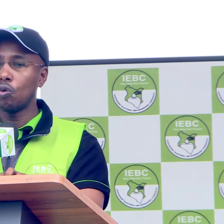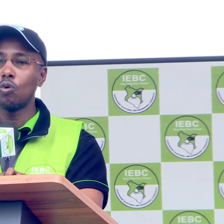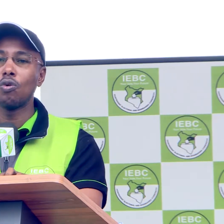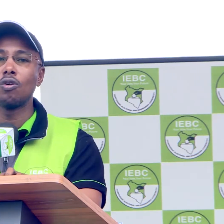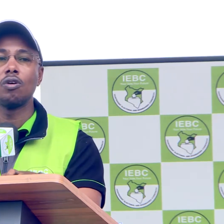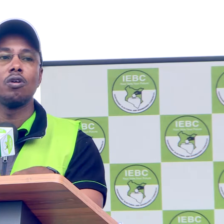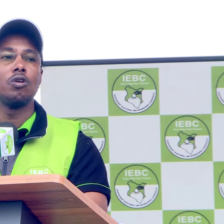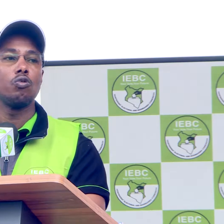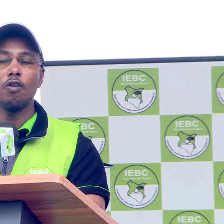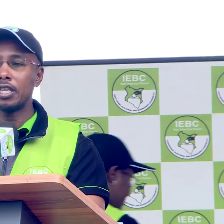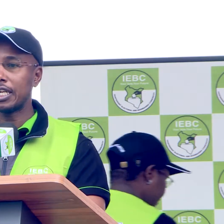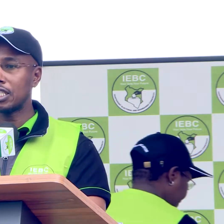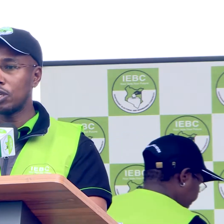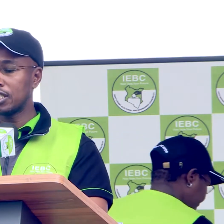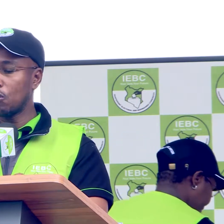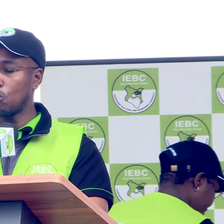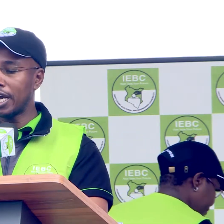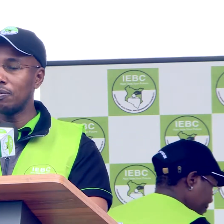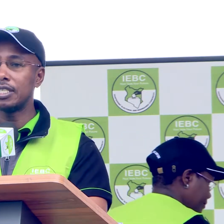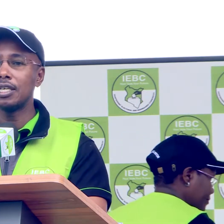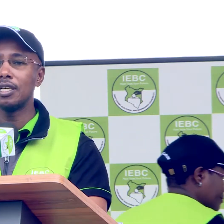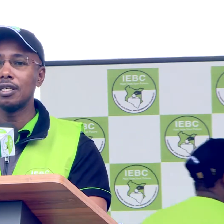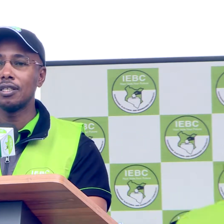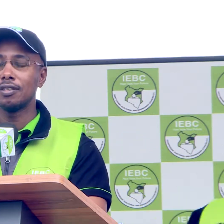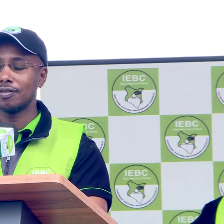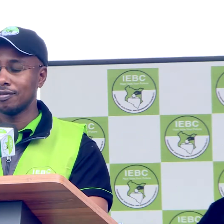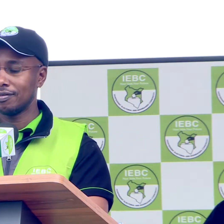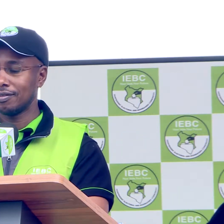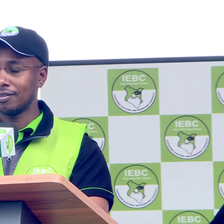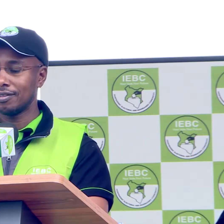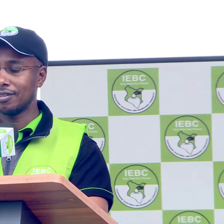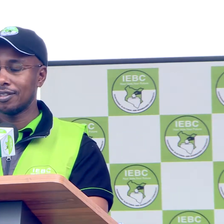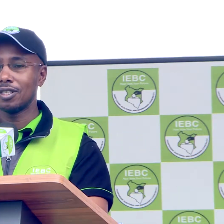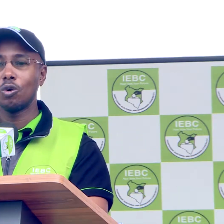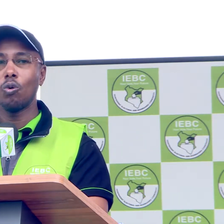Molu, wafanyikazi wenzangu wa IEBC,